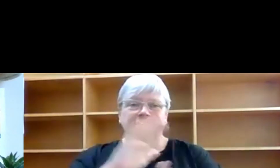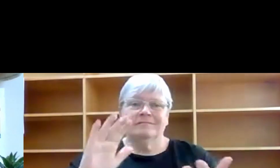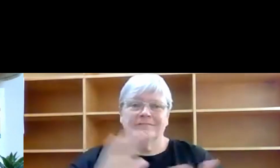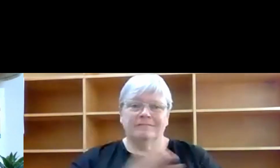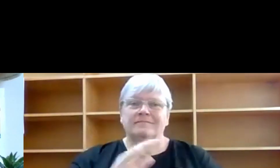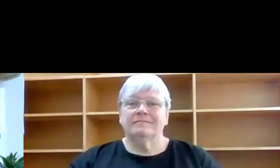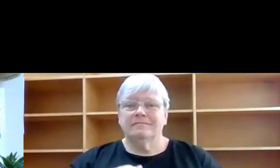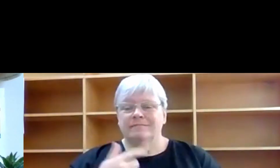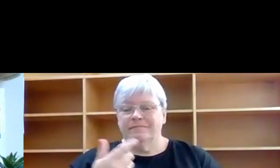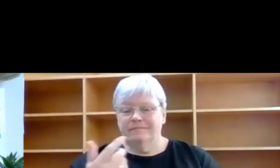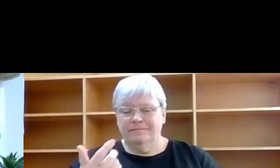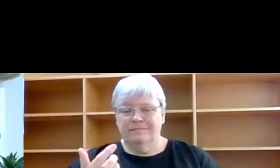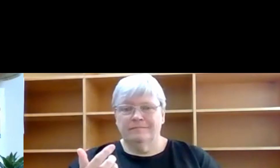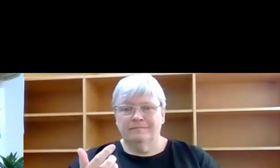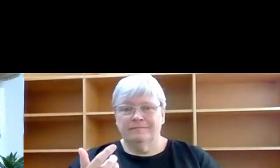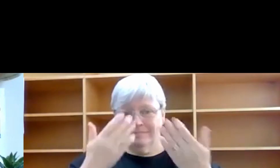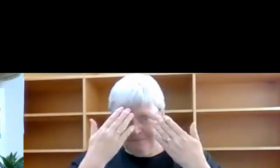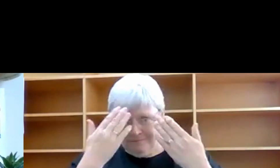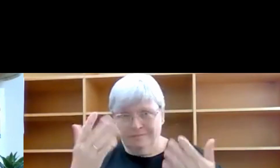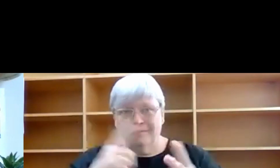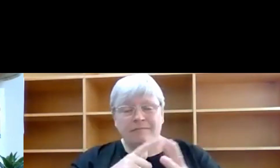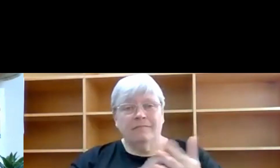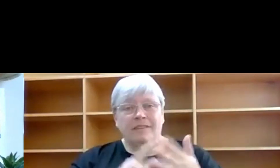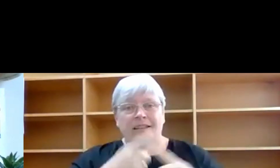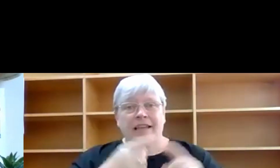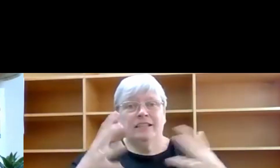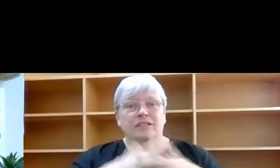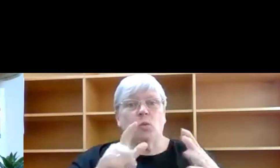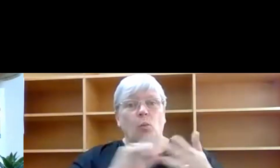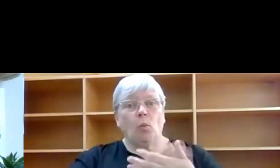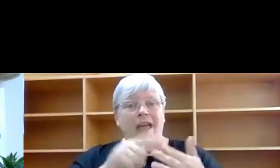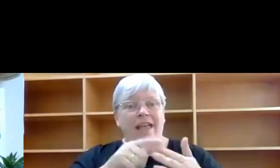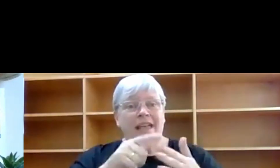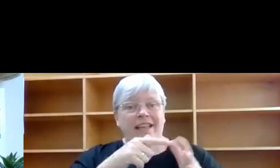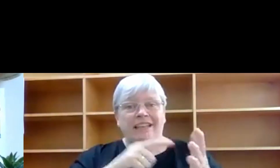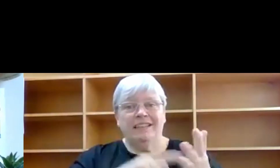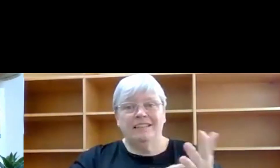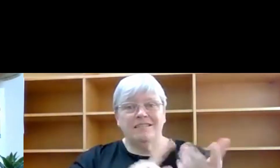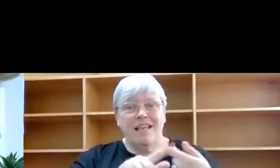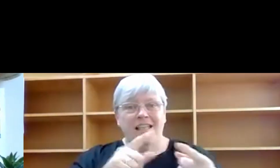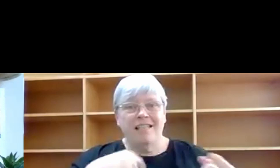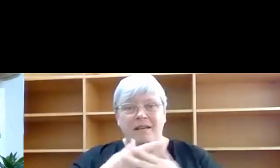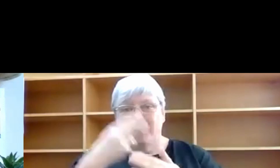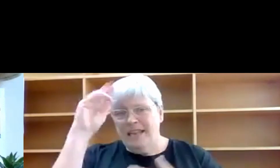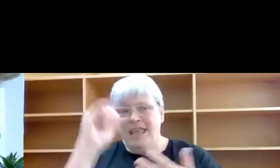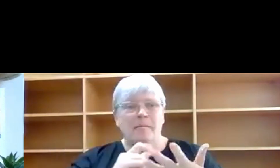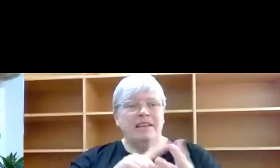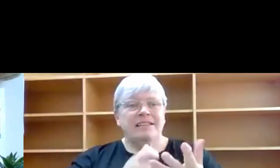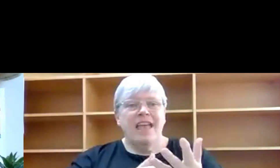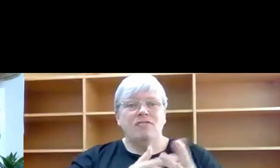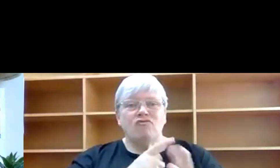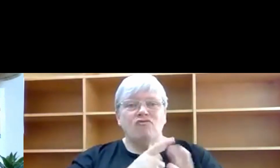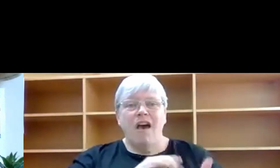to have, in fact honoured to have Alex Wheatle with us today. My name is Sarah Barnard. I will be chairing today's